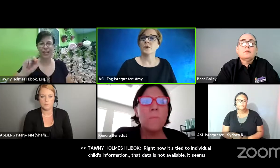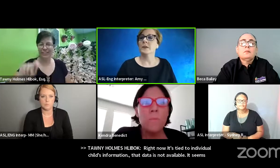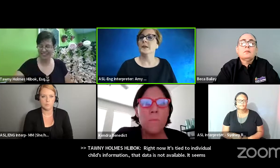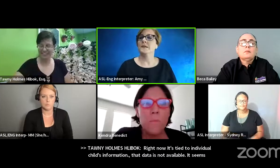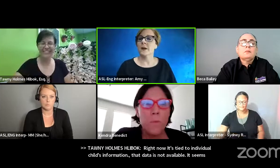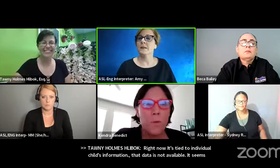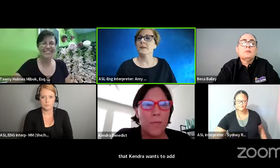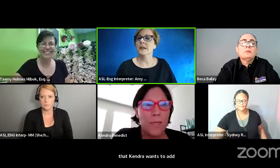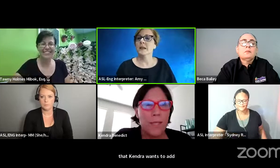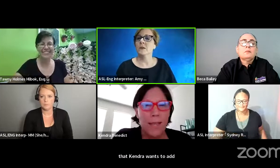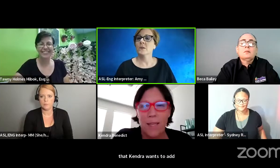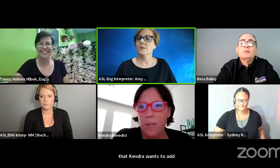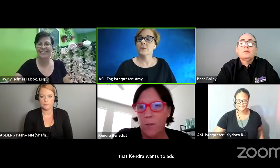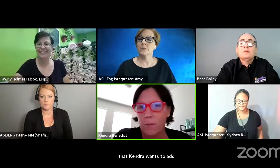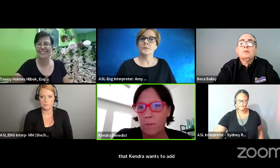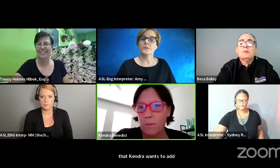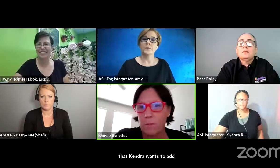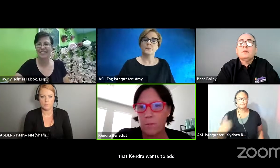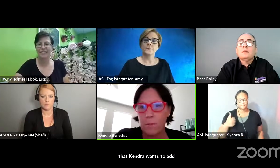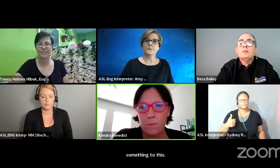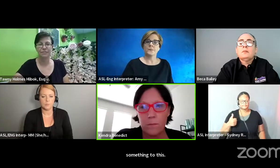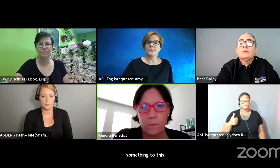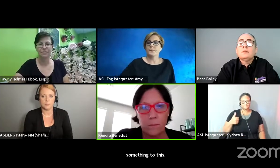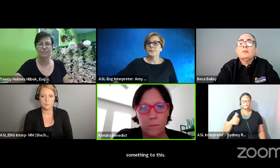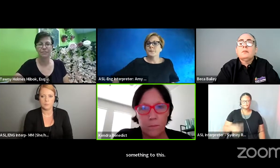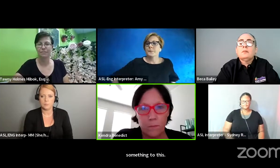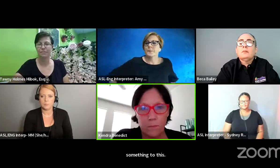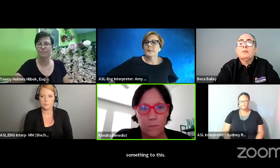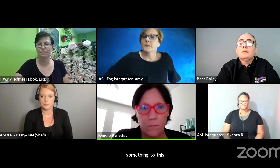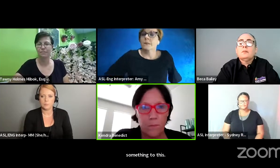the interpreter to be spotlight? Certainly, thank you.